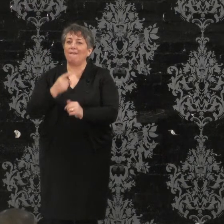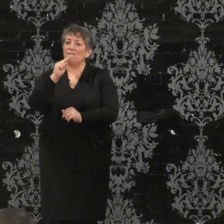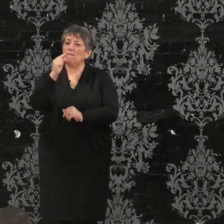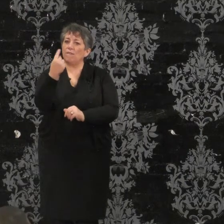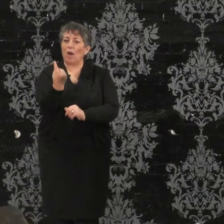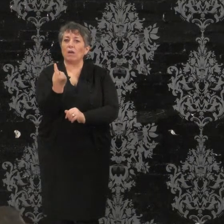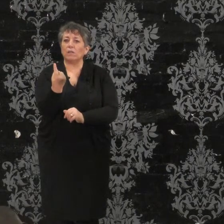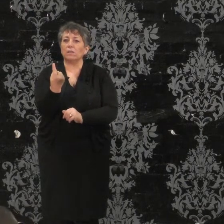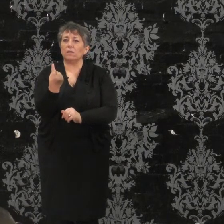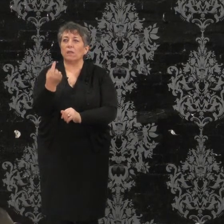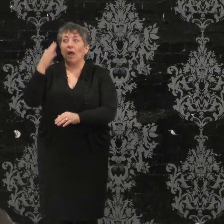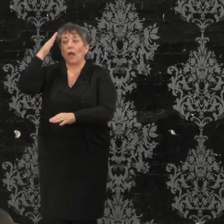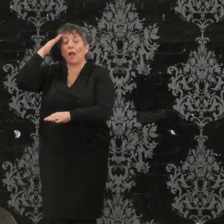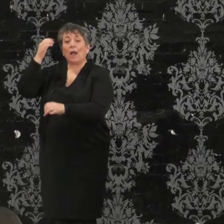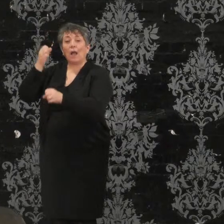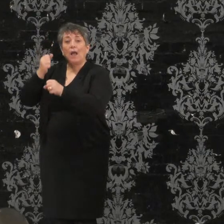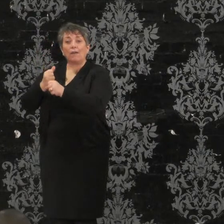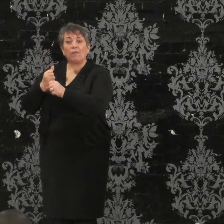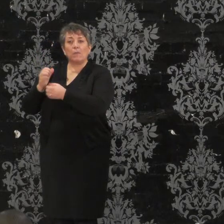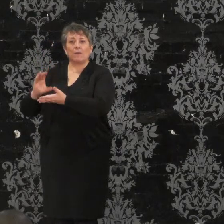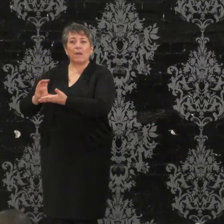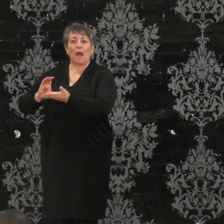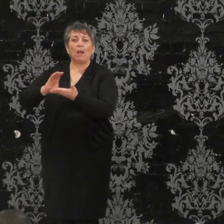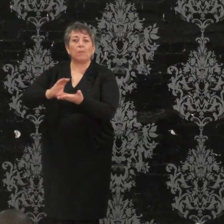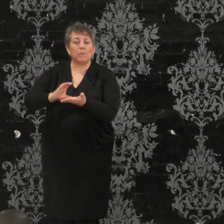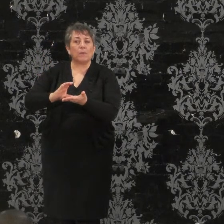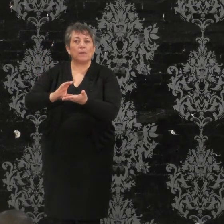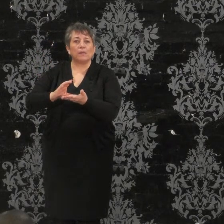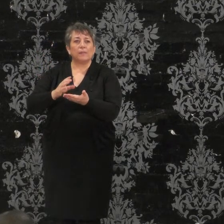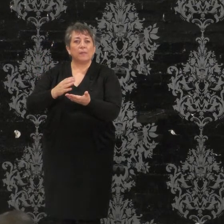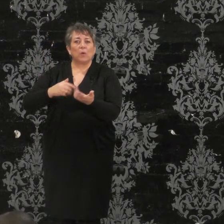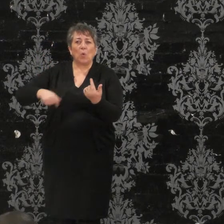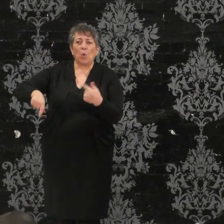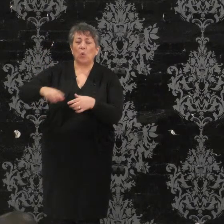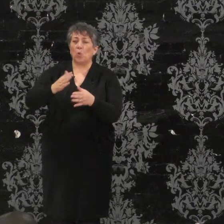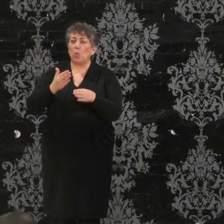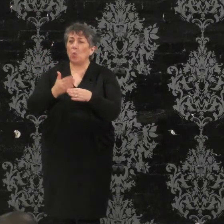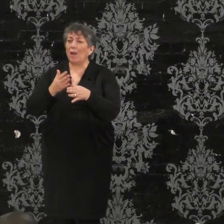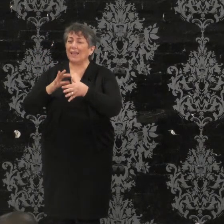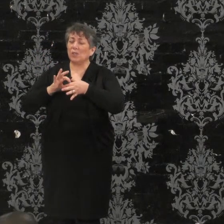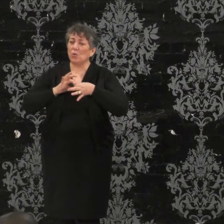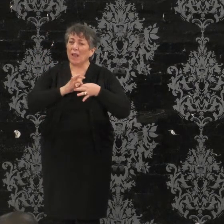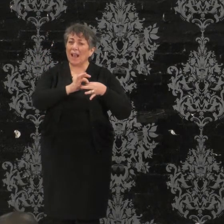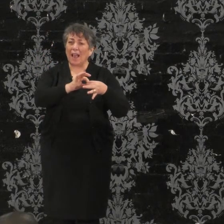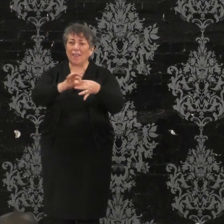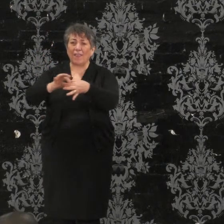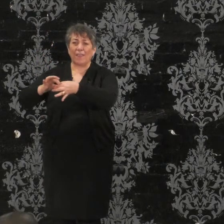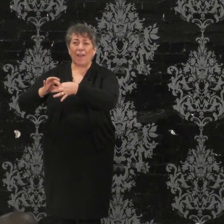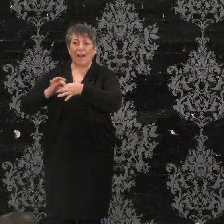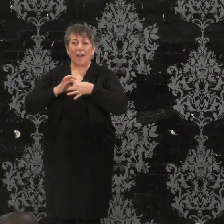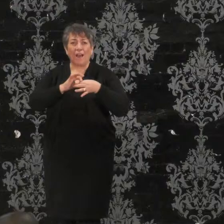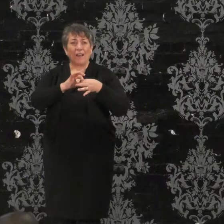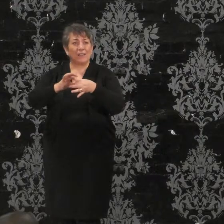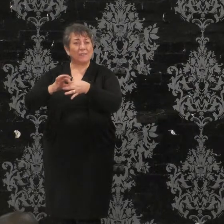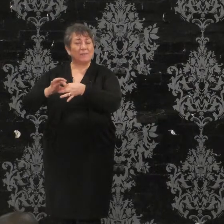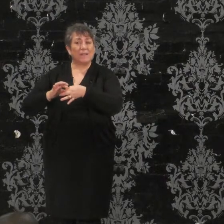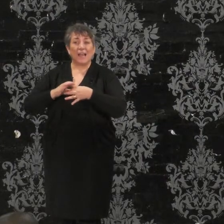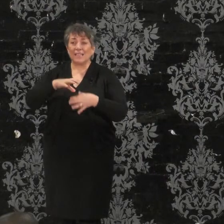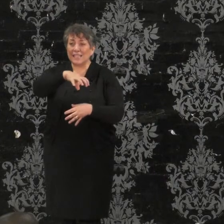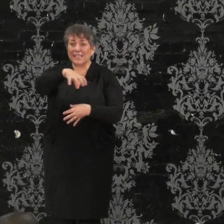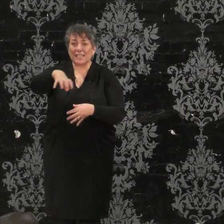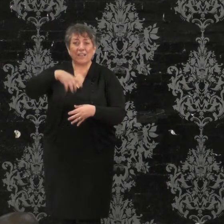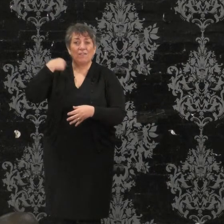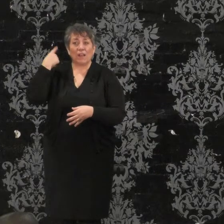ensuring communities are involved, and working together as a city, we can and we